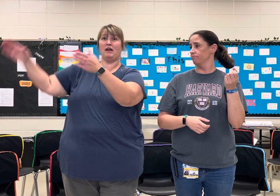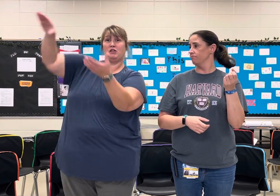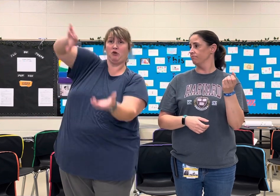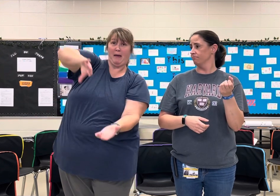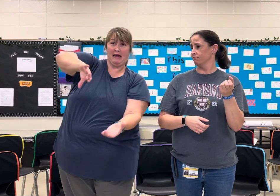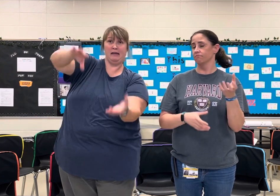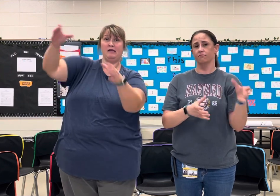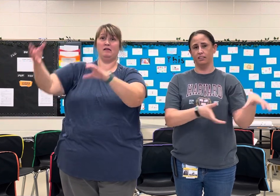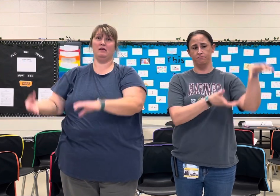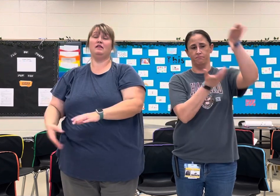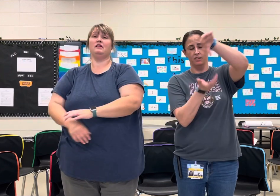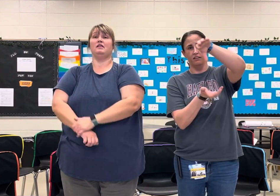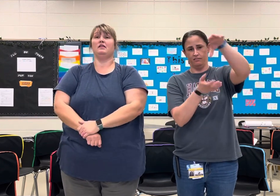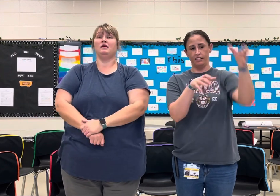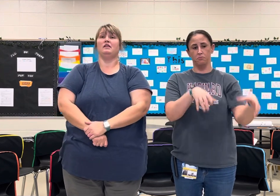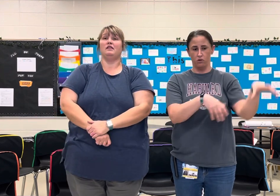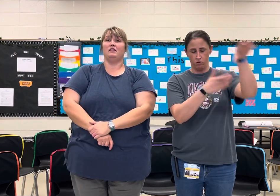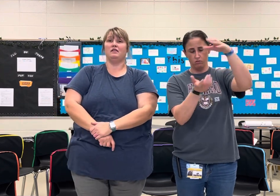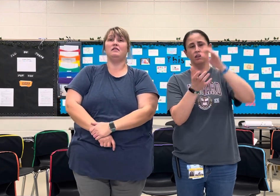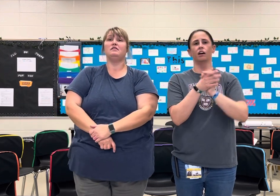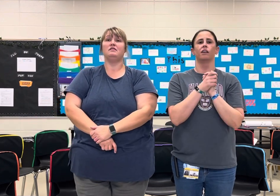into a pan. Yep, like a bowl.